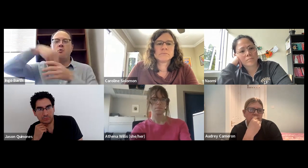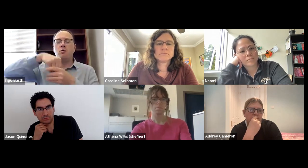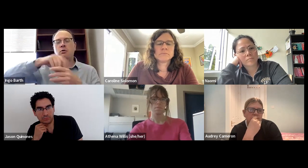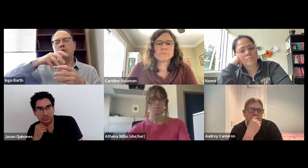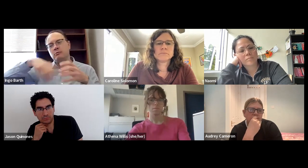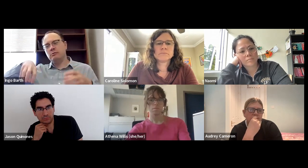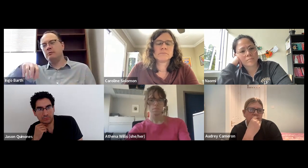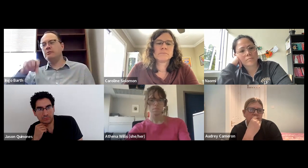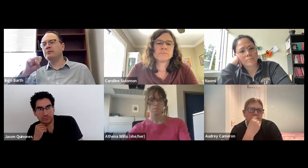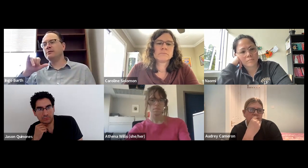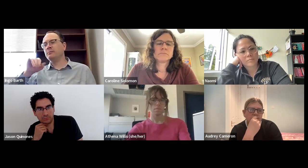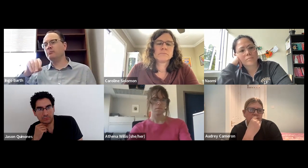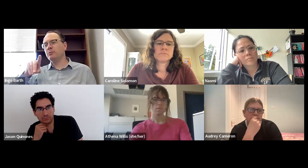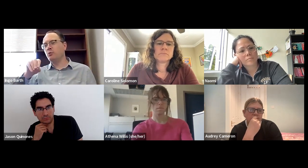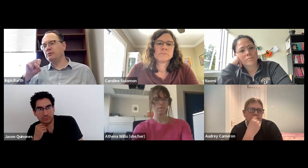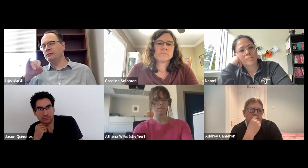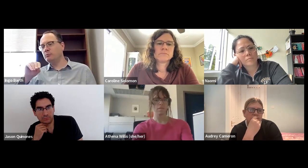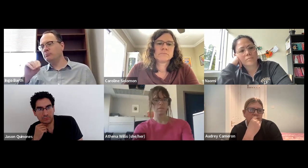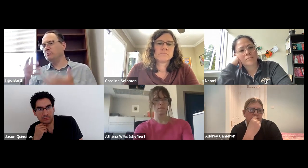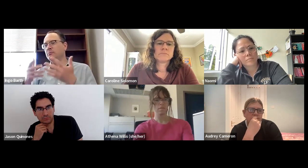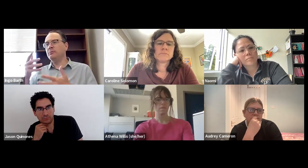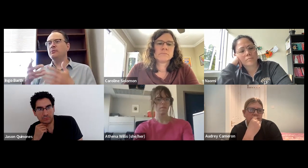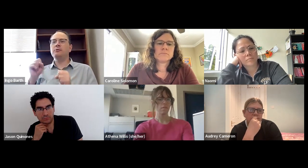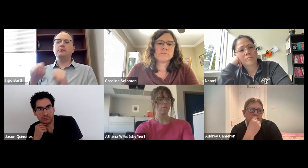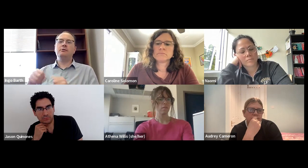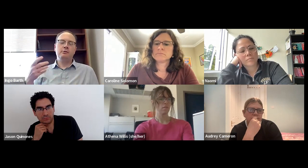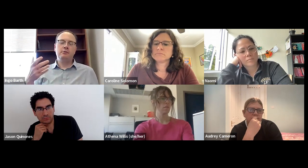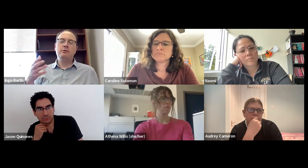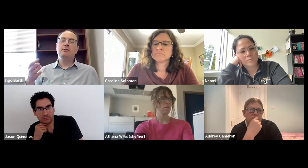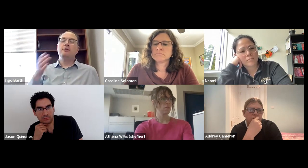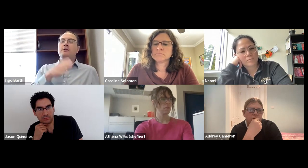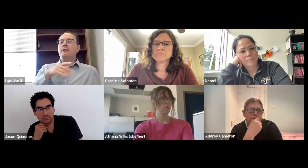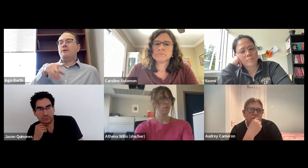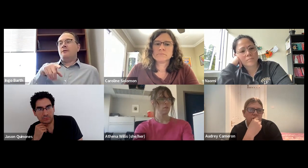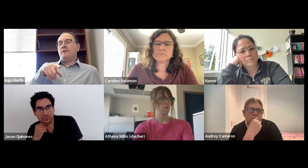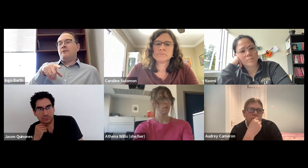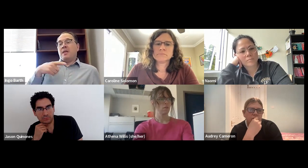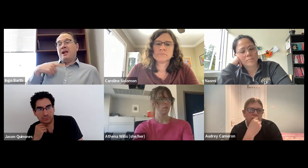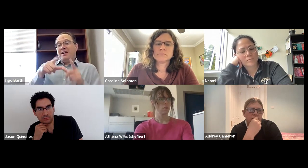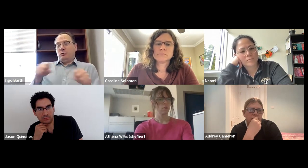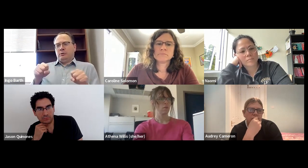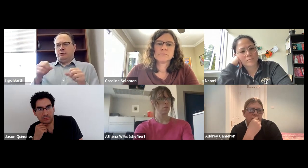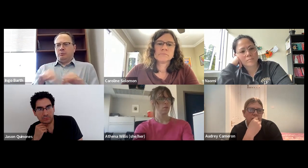that could be divided into a subgroup, or it could be something that's taken on with a larger group.